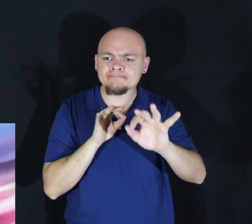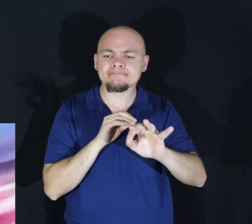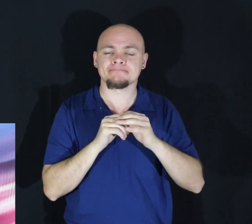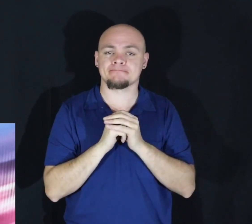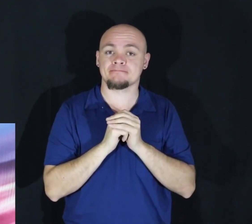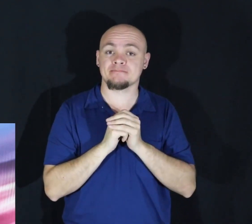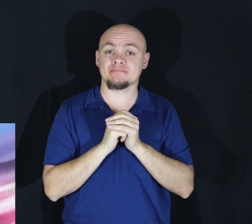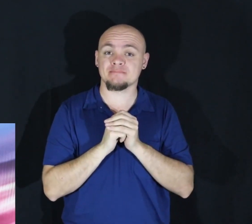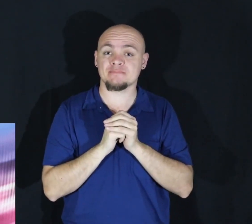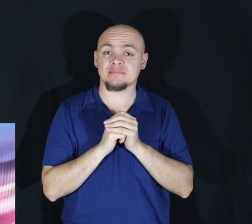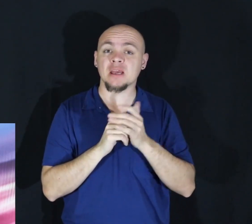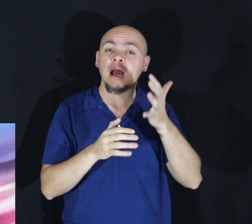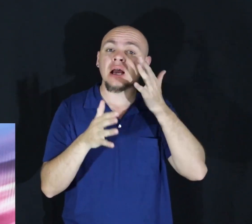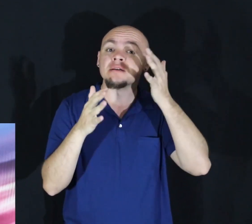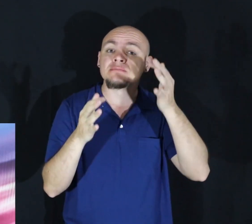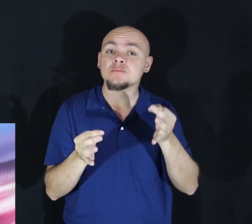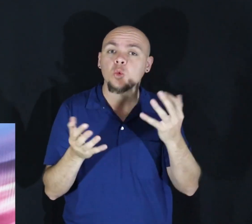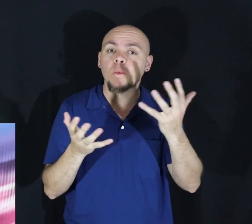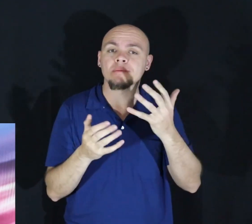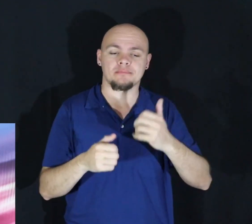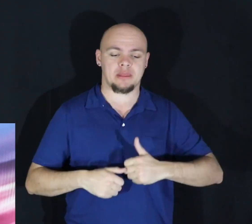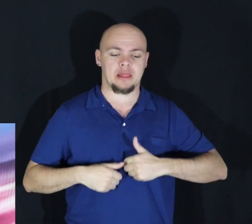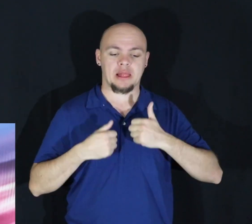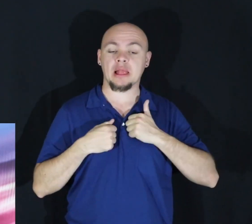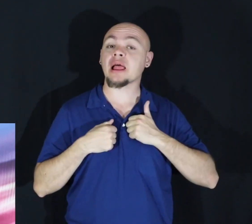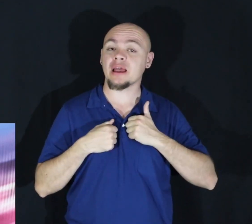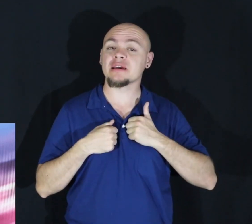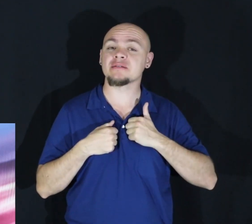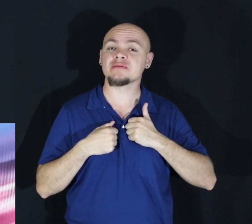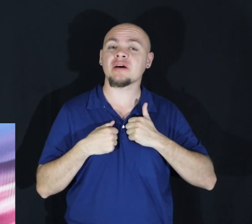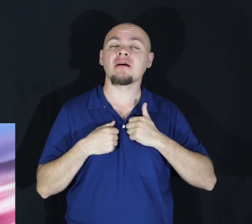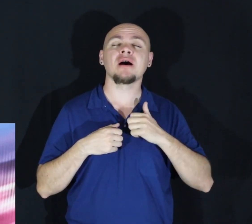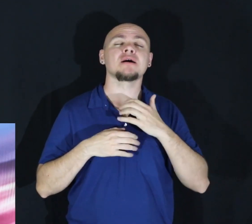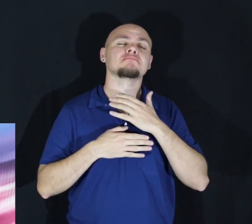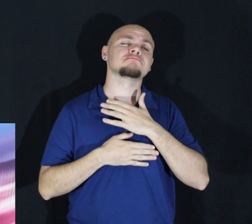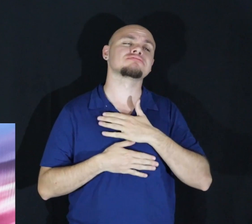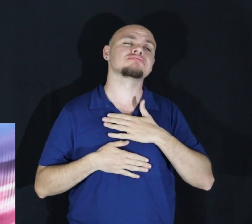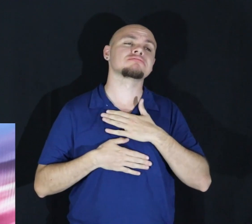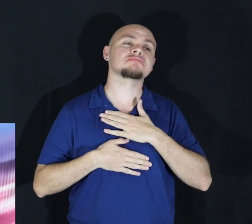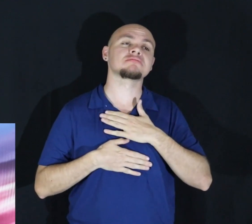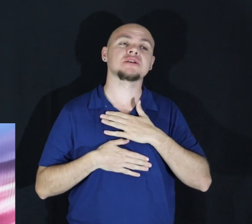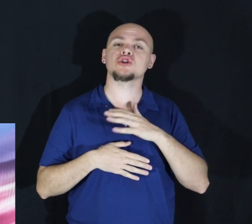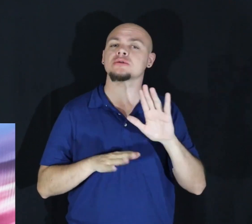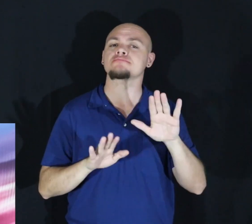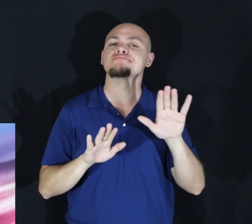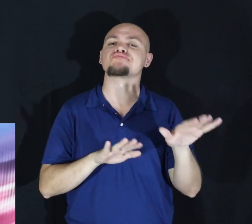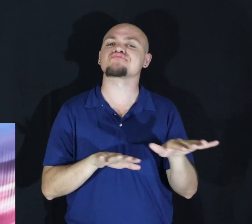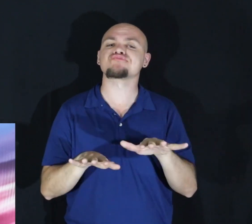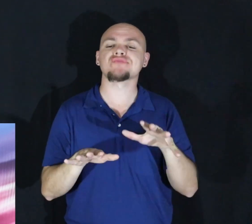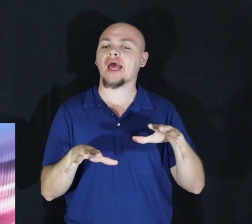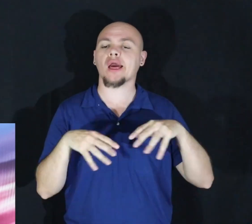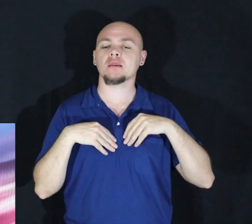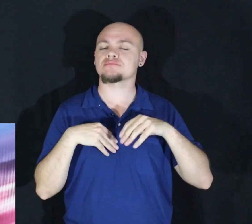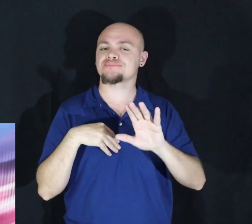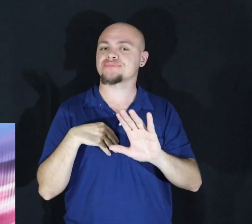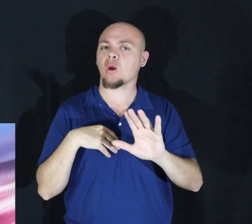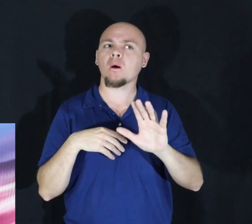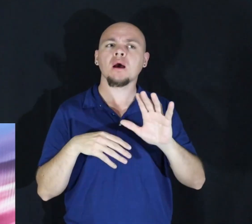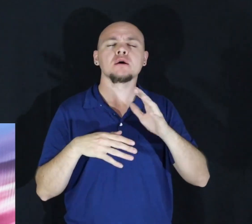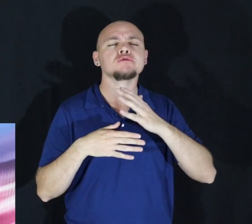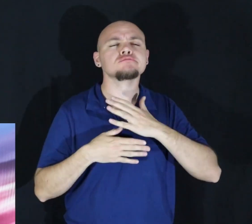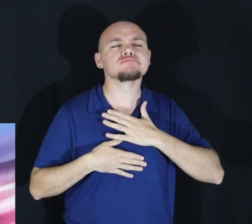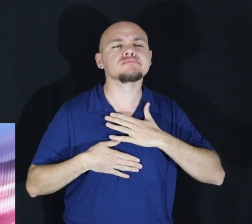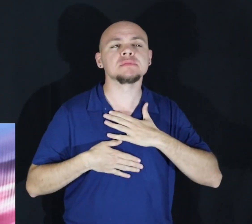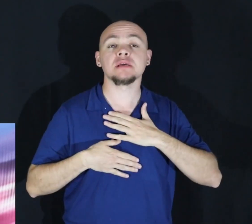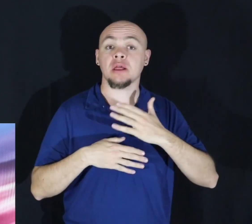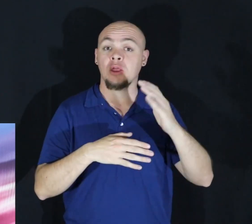I chose to cherish life rather than just passively consuming it. And I learned to value the person I saw in the